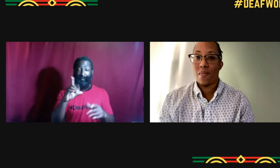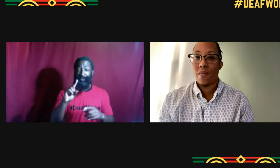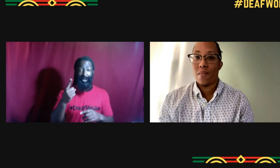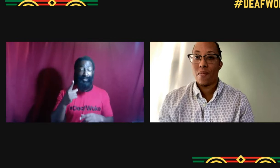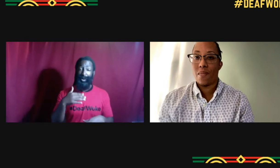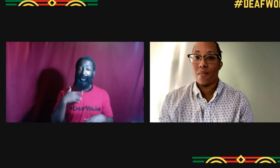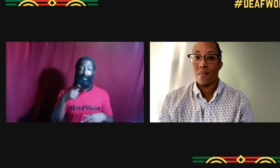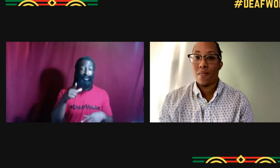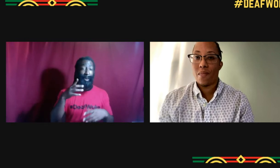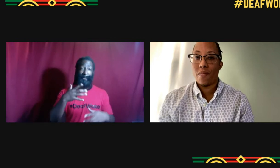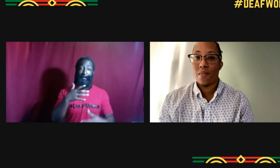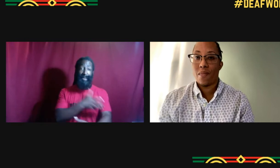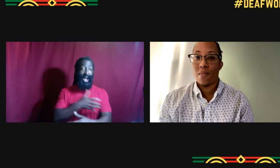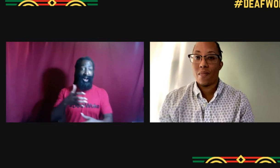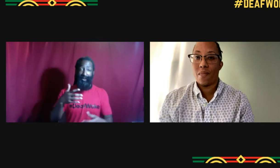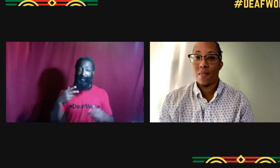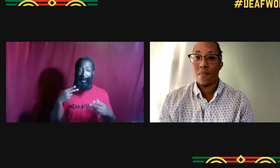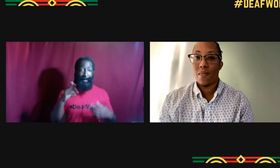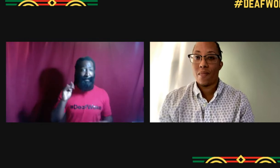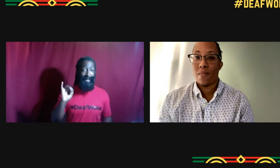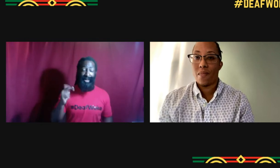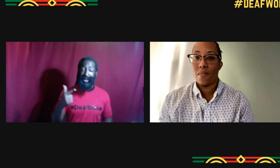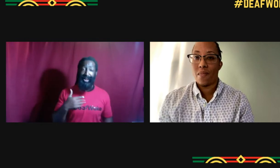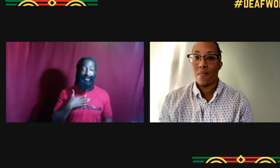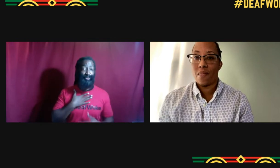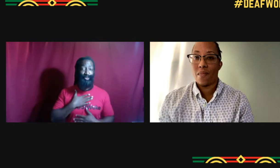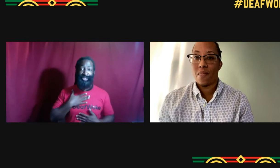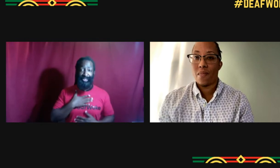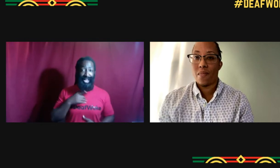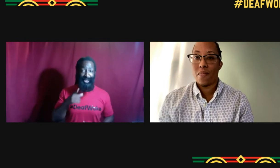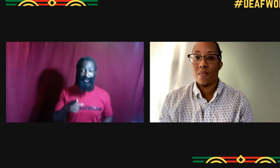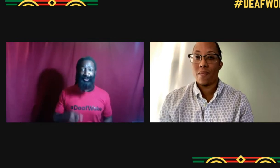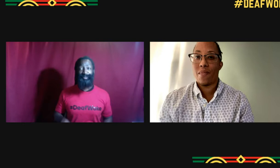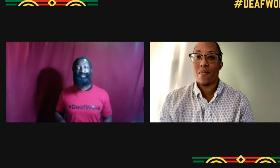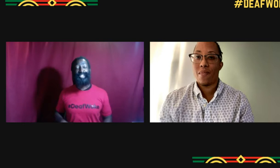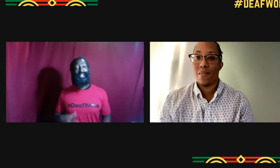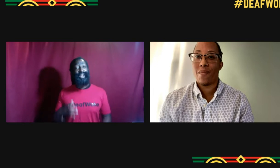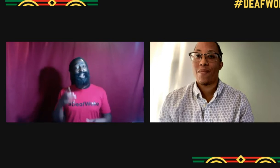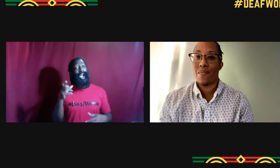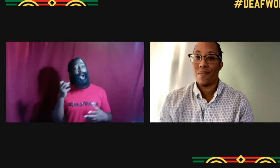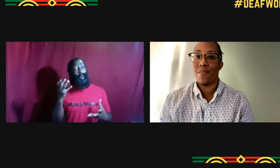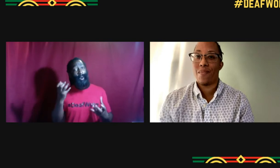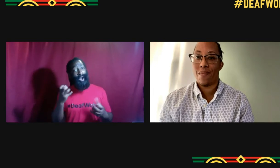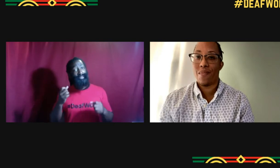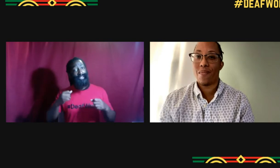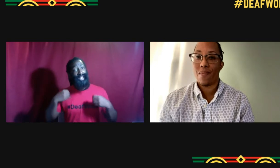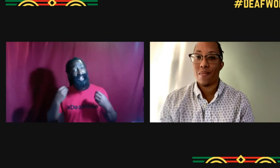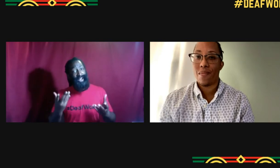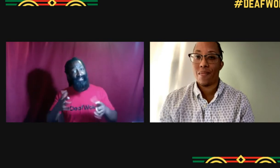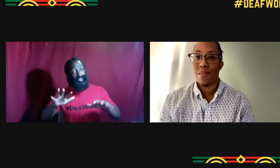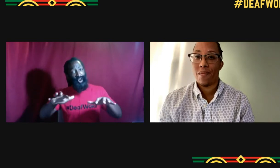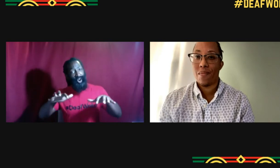You know, I don't want to take too much of your time, but you are a powerful human.